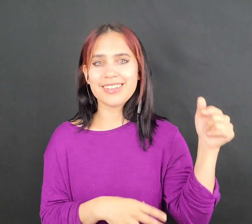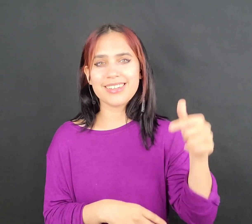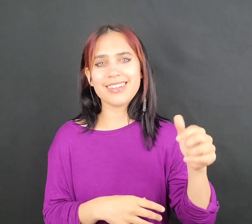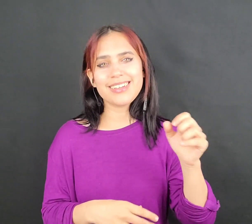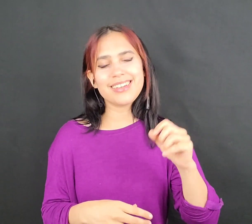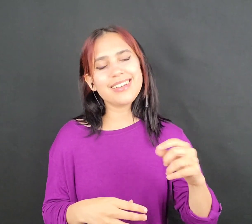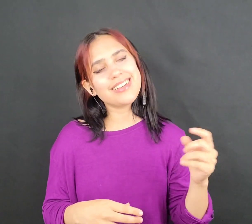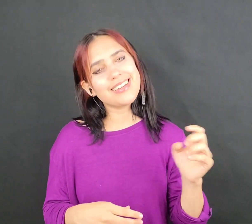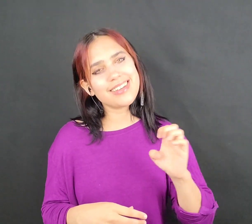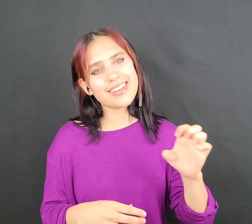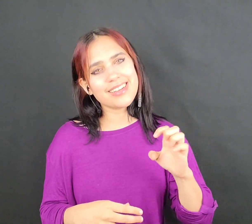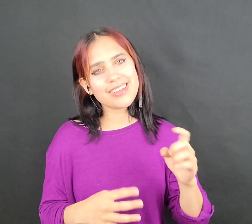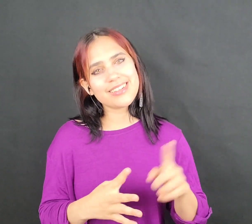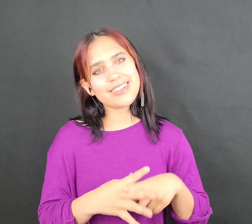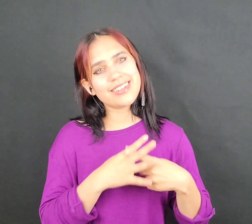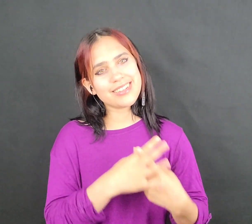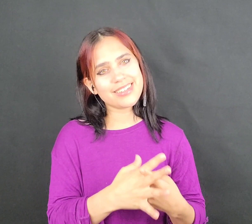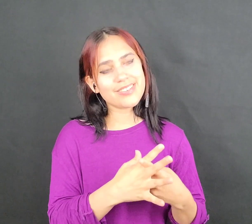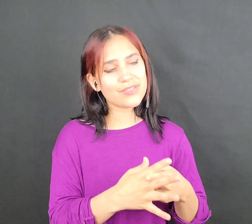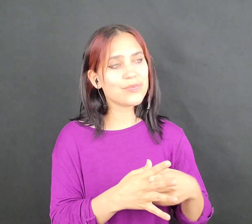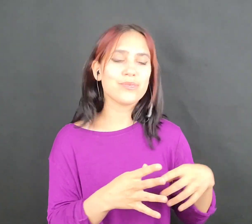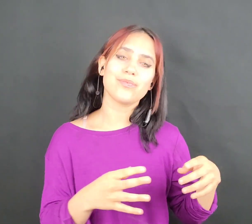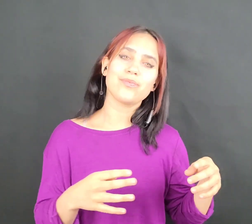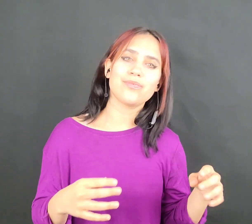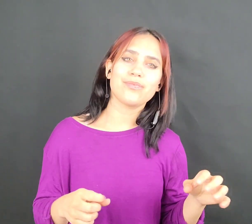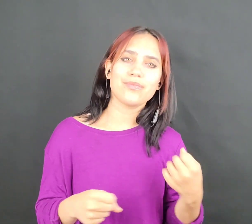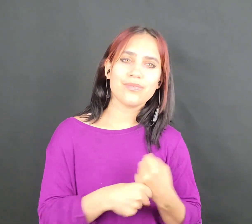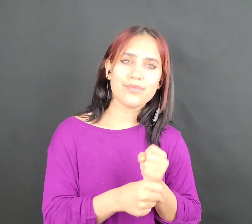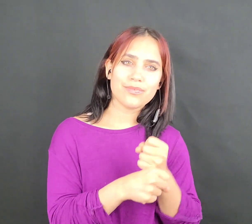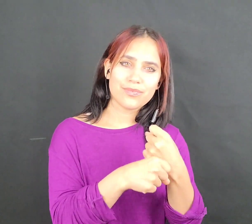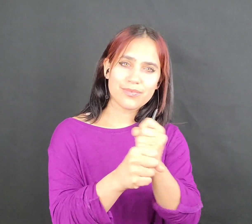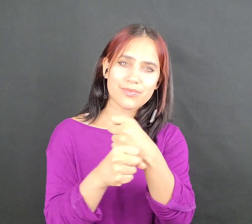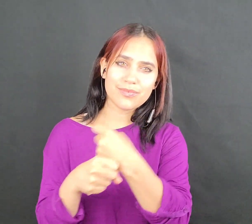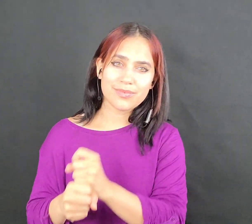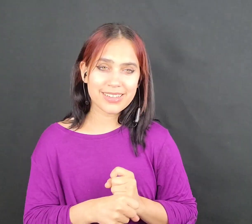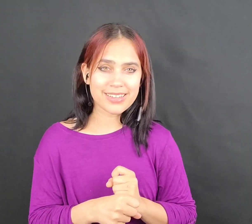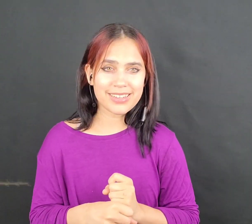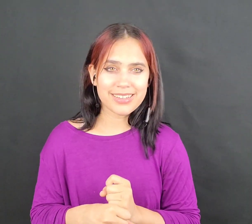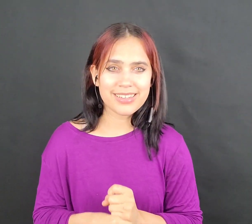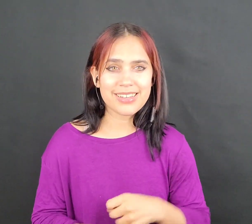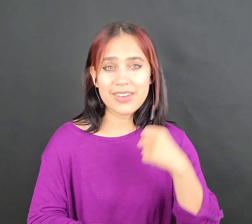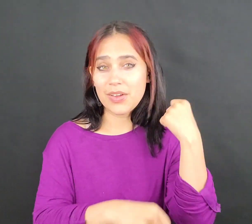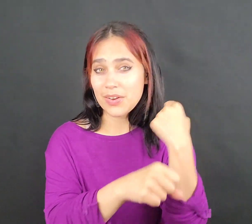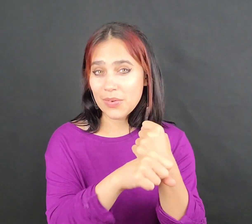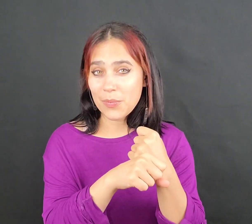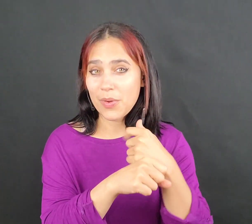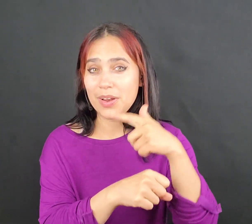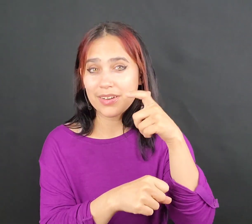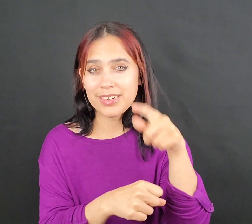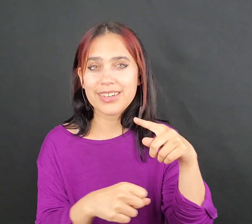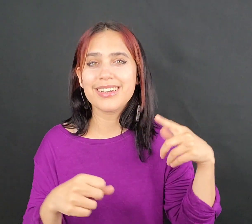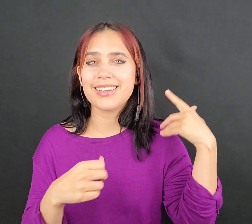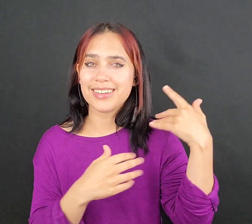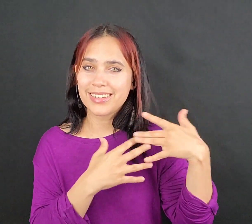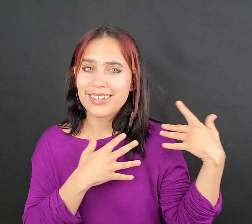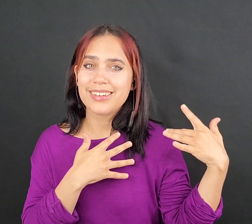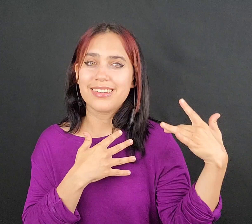calcite ring. Eventually, these rings form a very narrow, 4 millimeters to 5 millimeters in diameter,